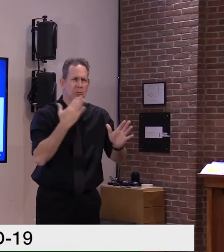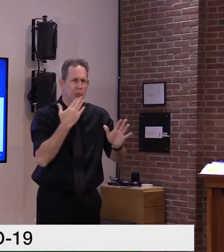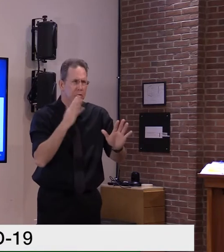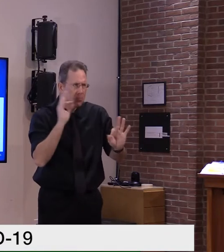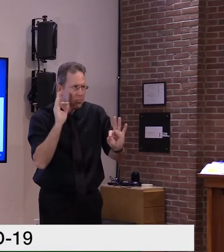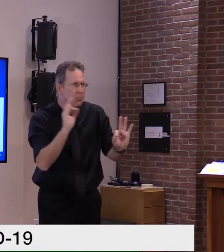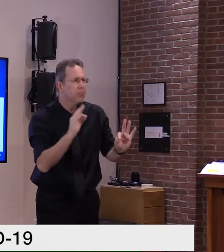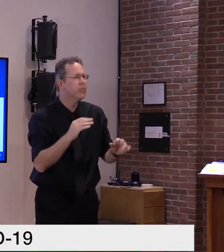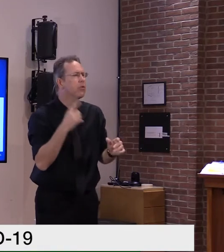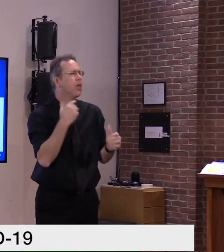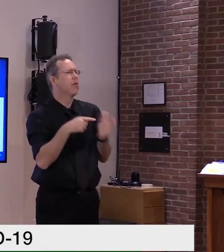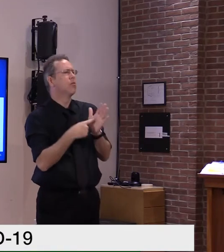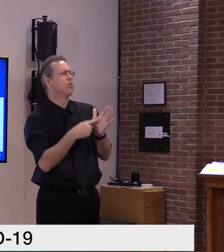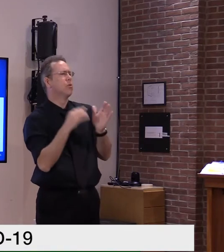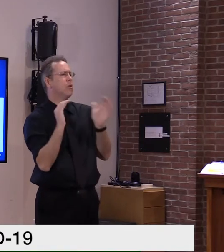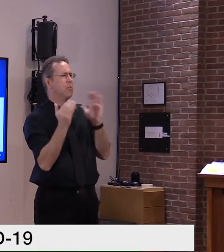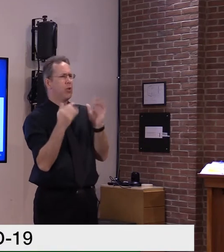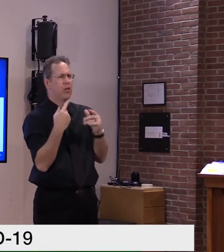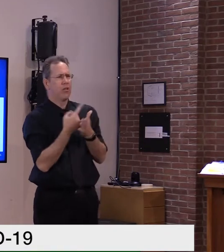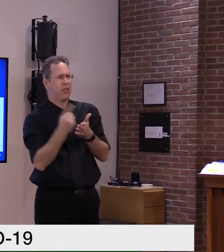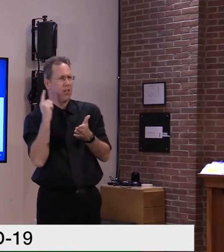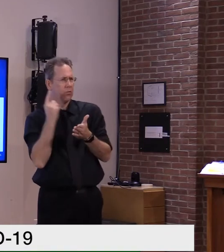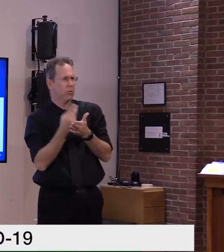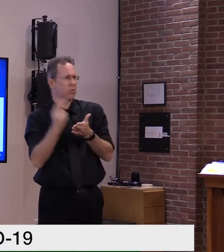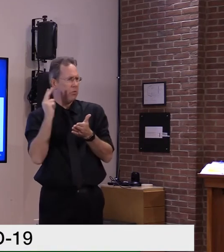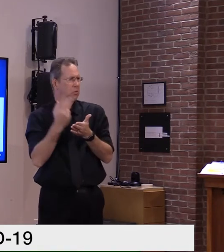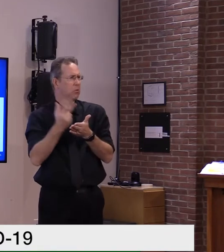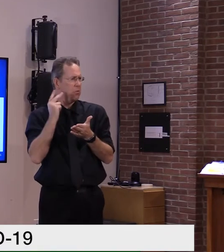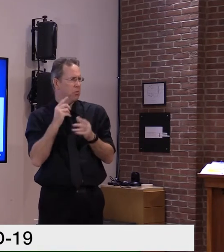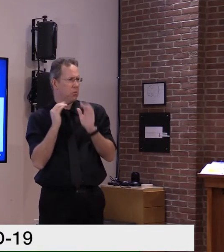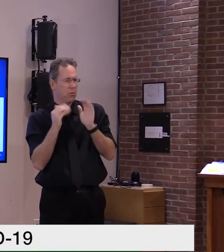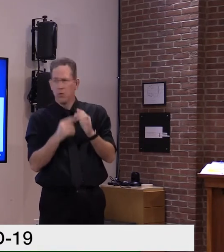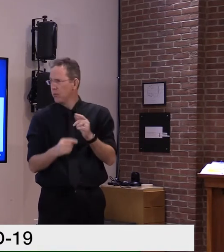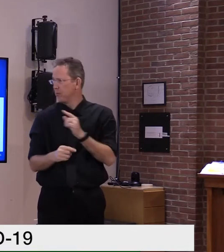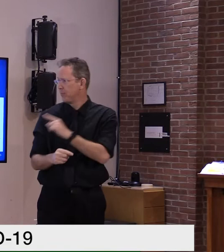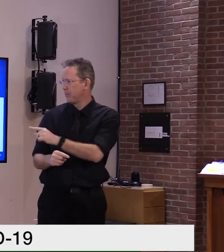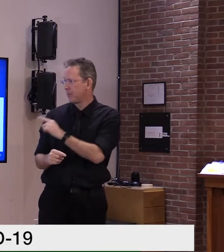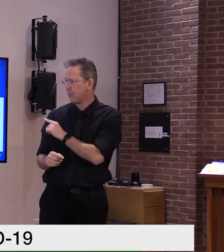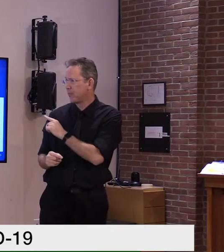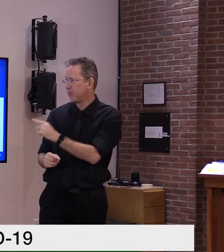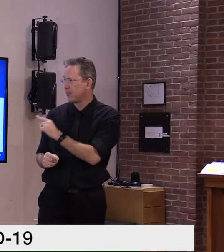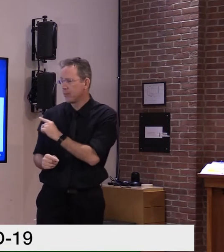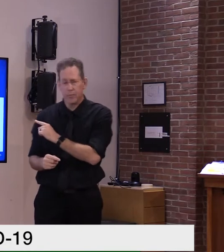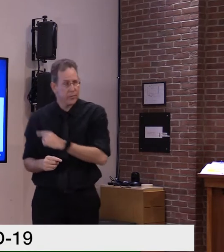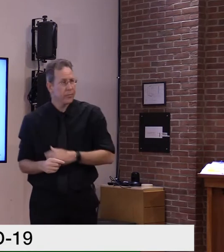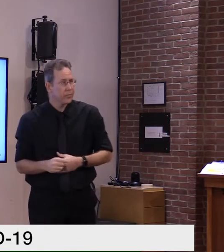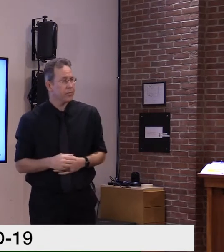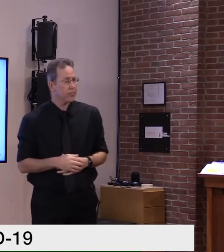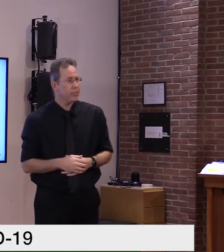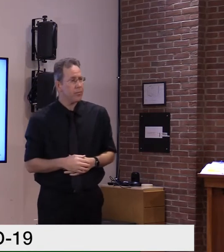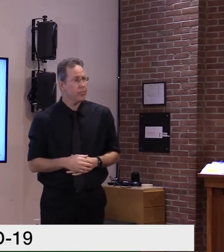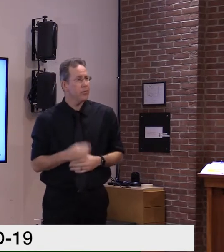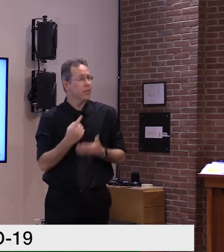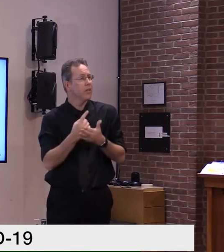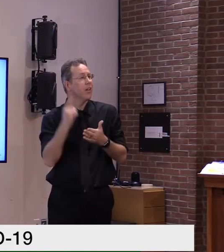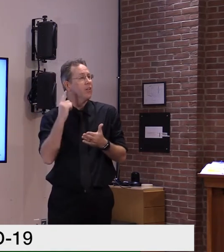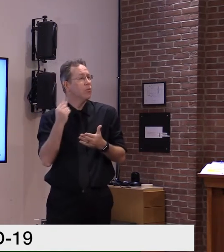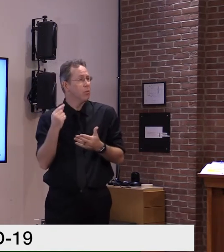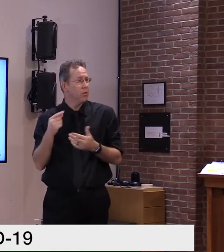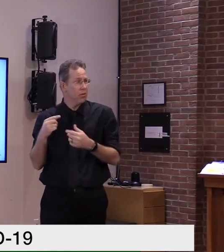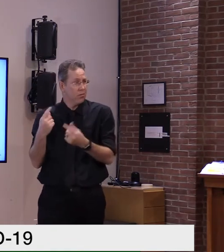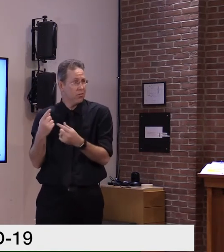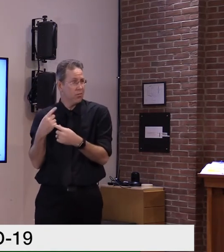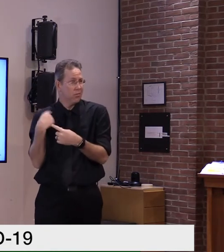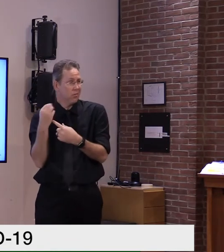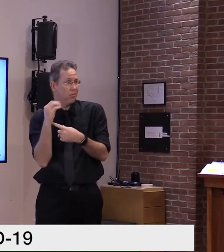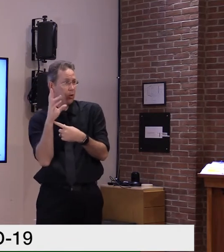cases reported. However, that rate of growth did slow to under 4%. From October 26th